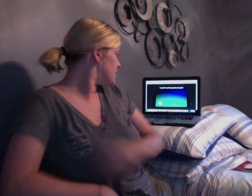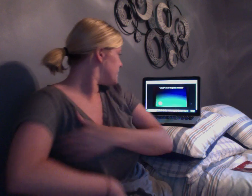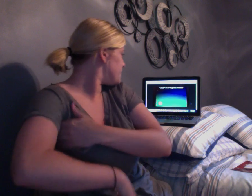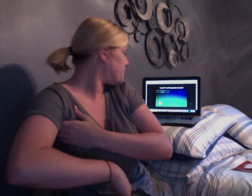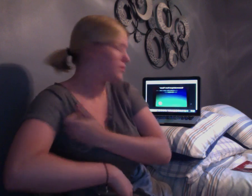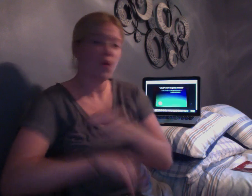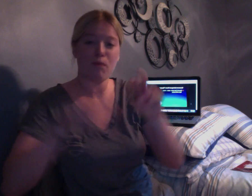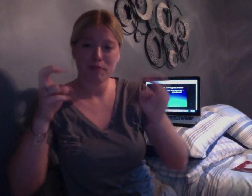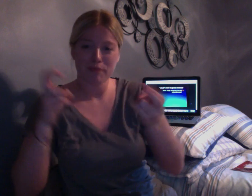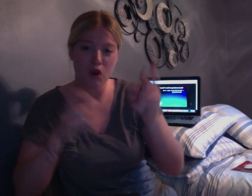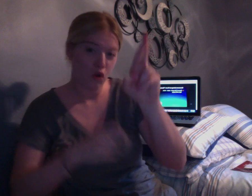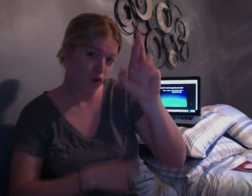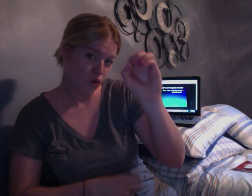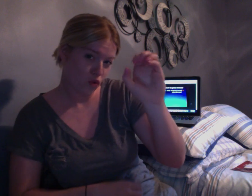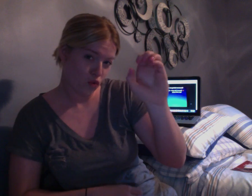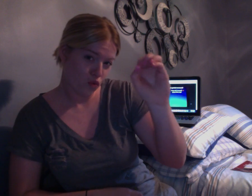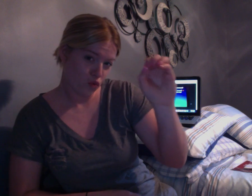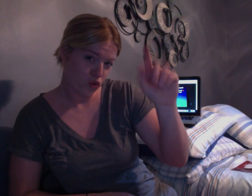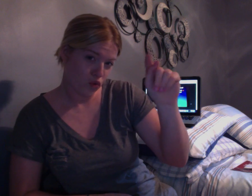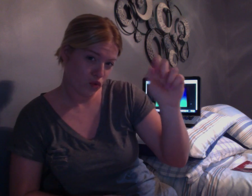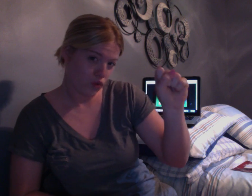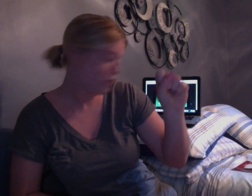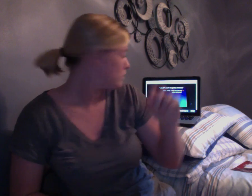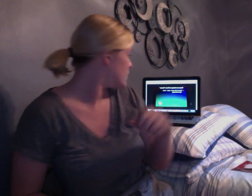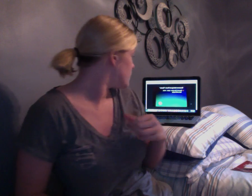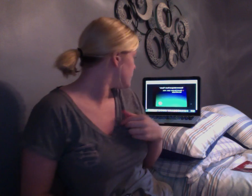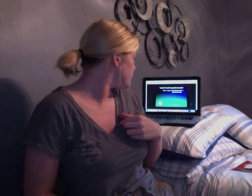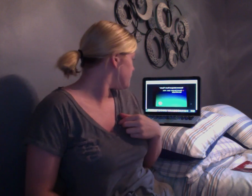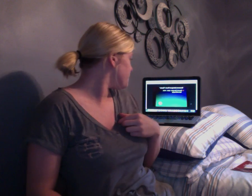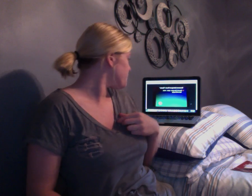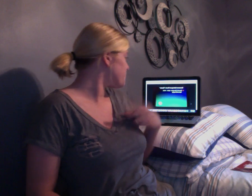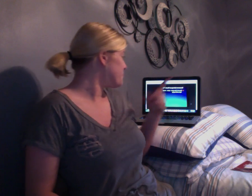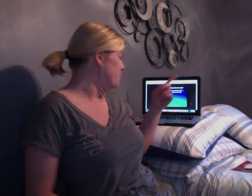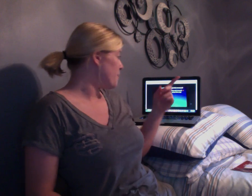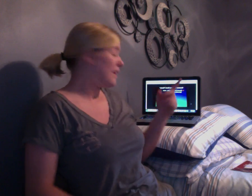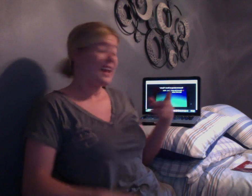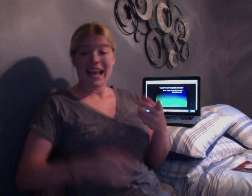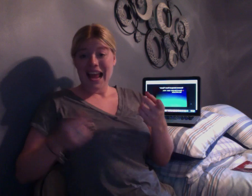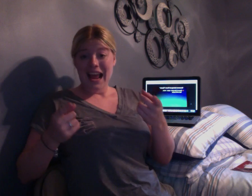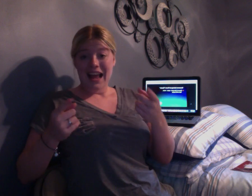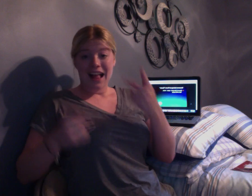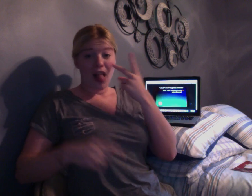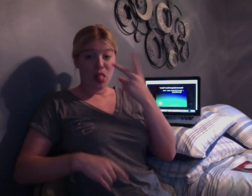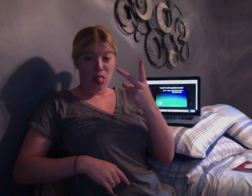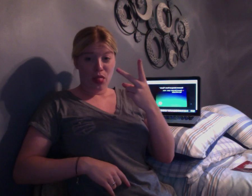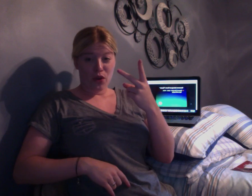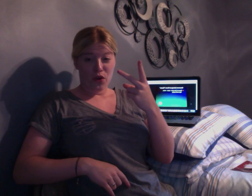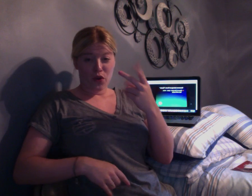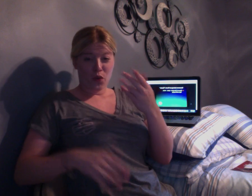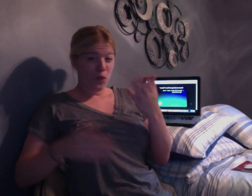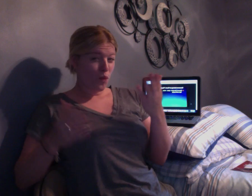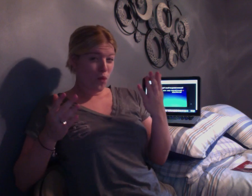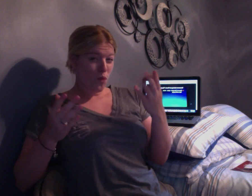are located in cosmetically sensitive or functionally critical areas around the ears, eyes, nose, lips, and